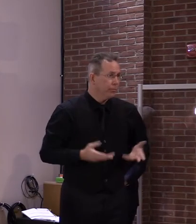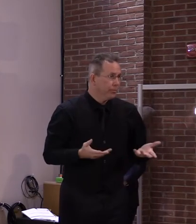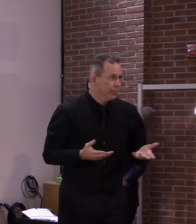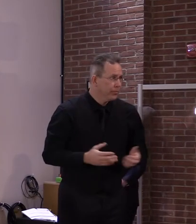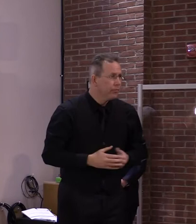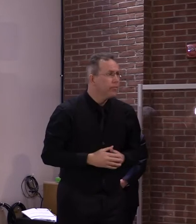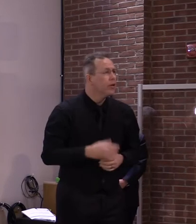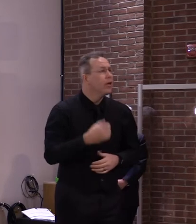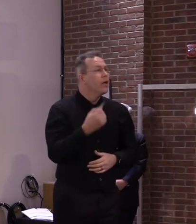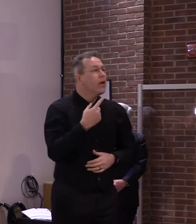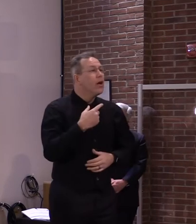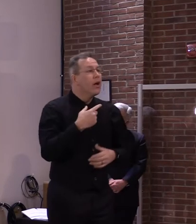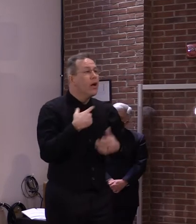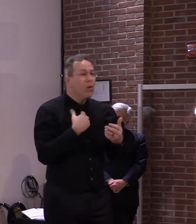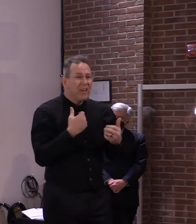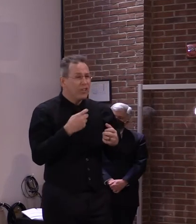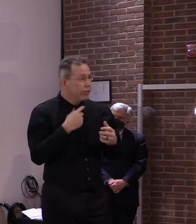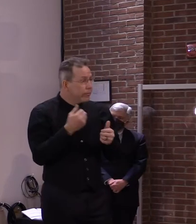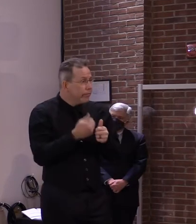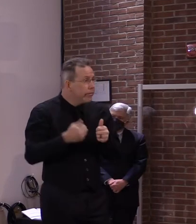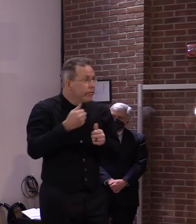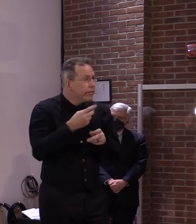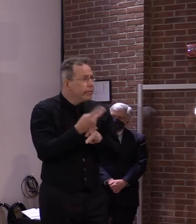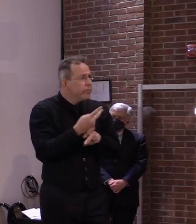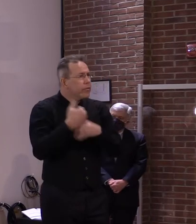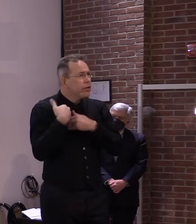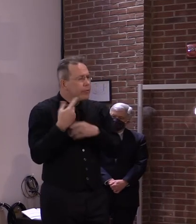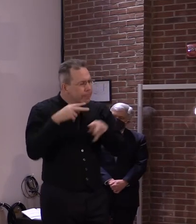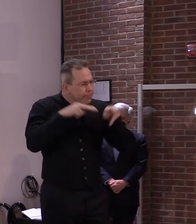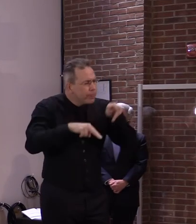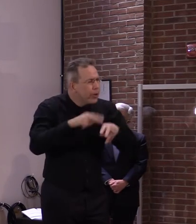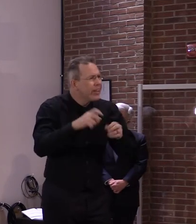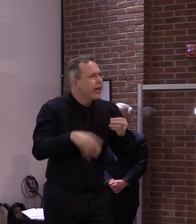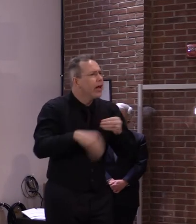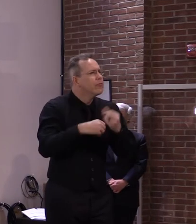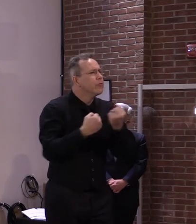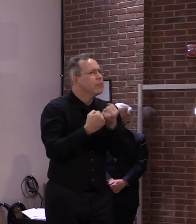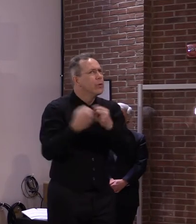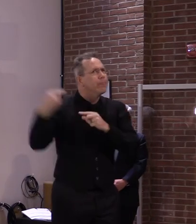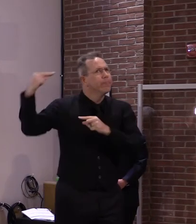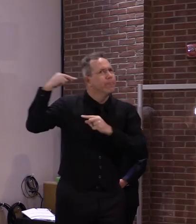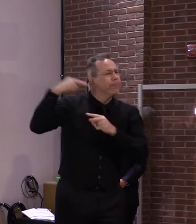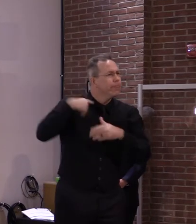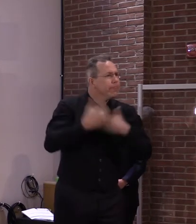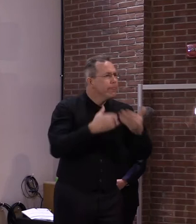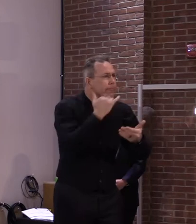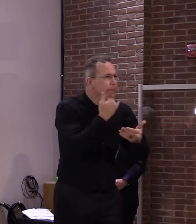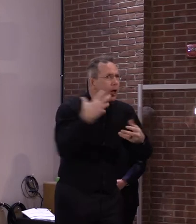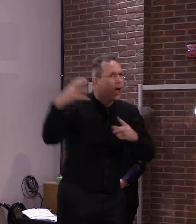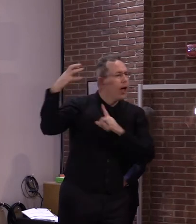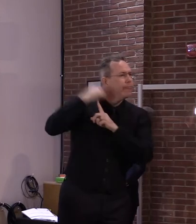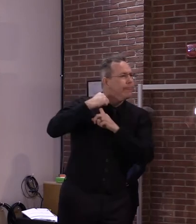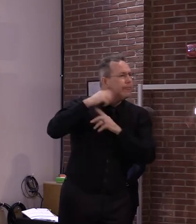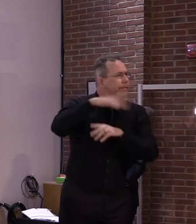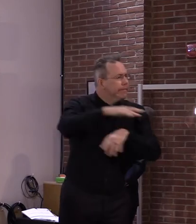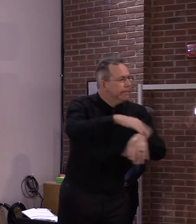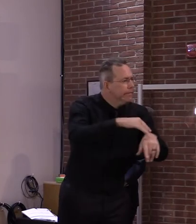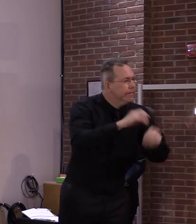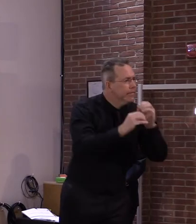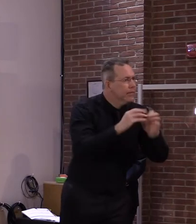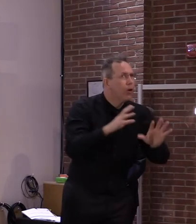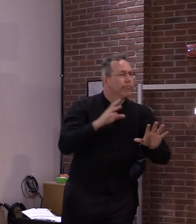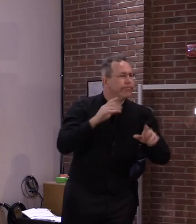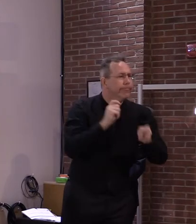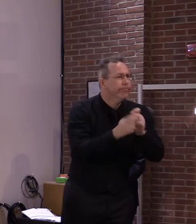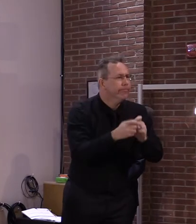place to to to find that when it was uh when it was first initiated so we certainly